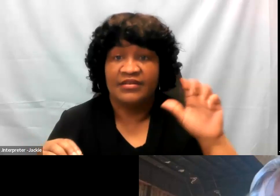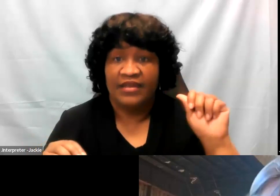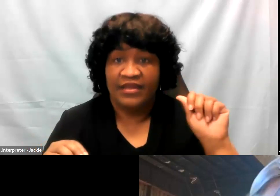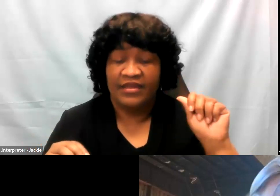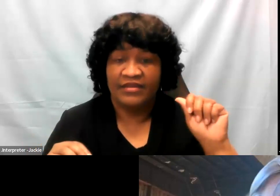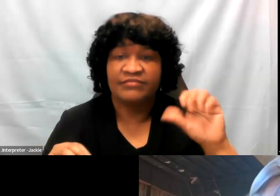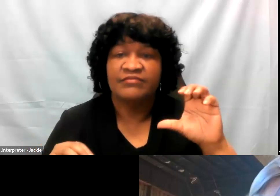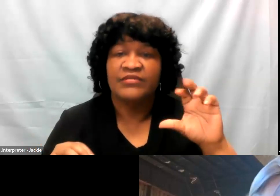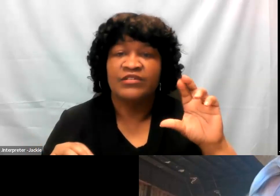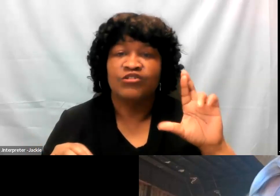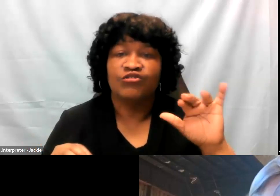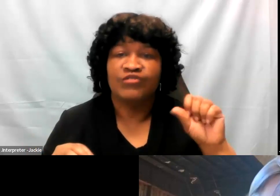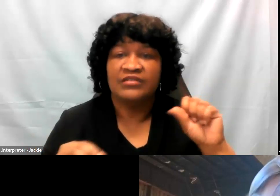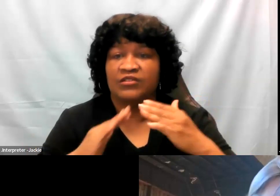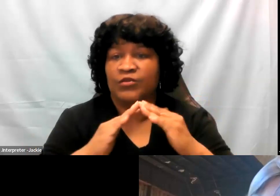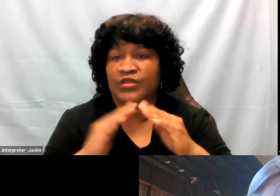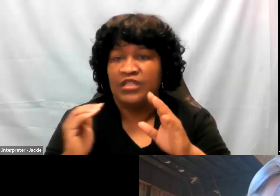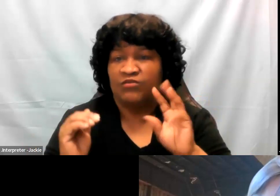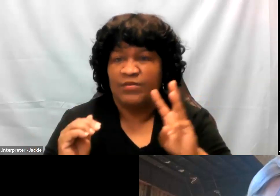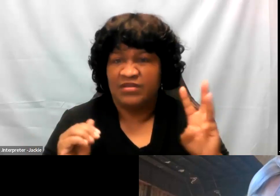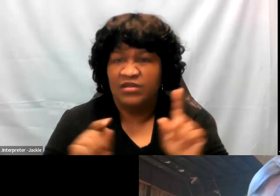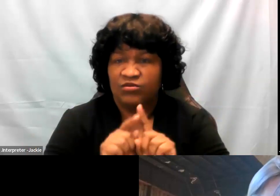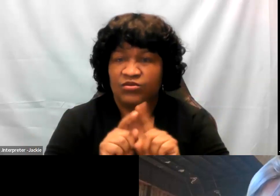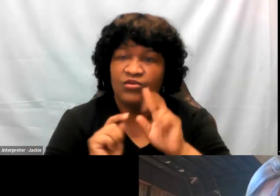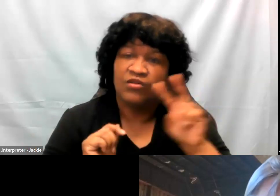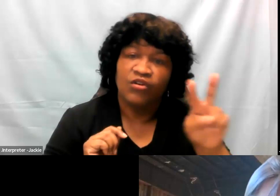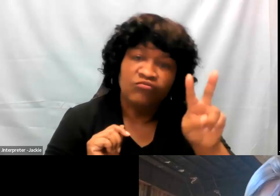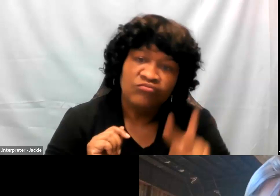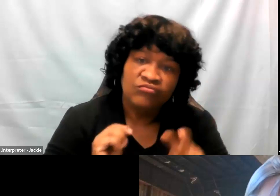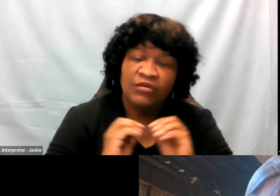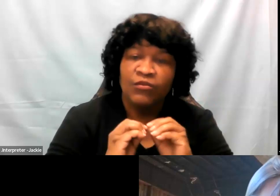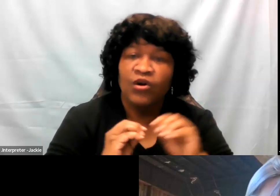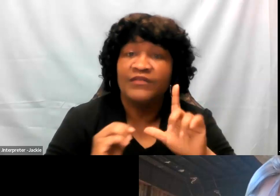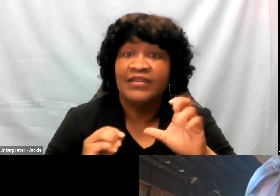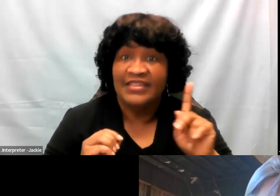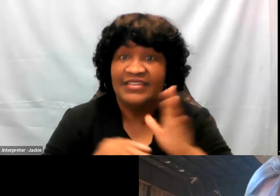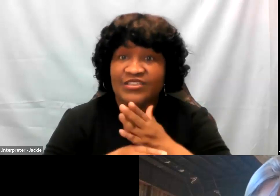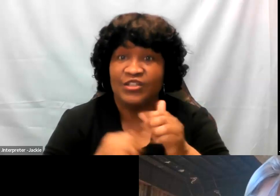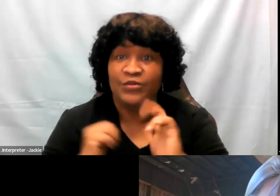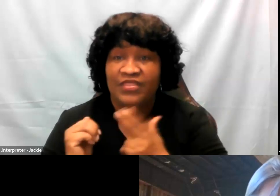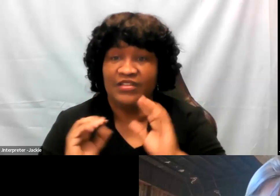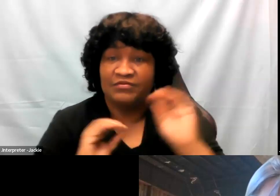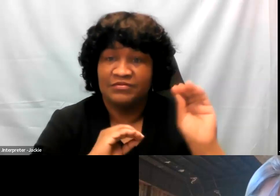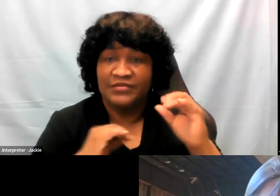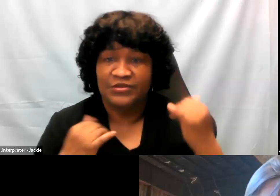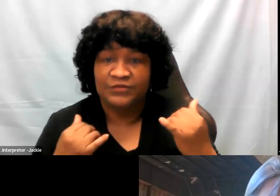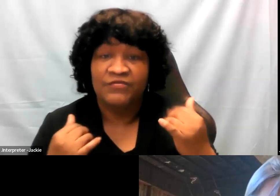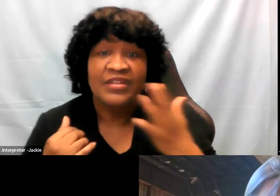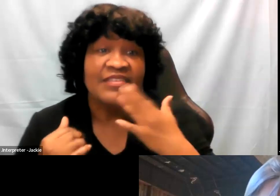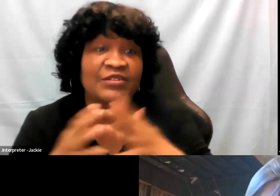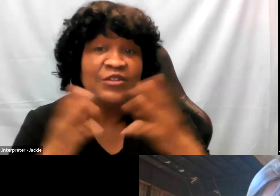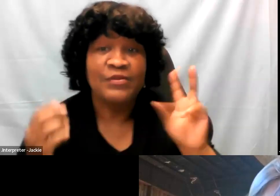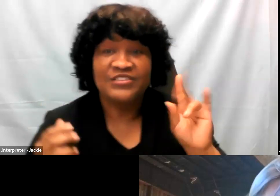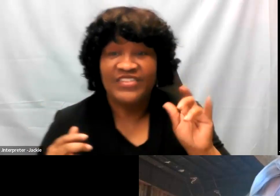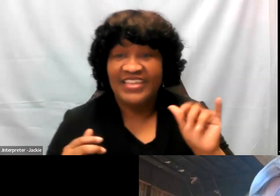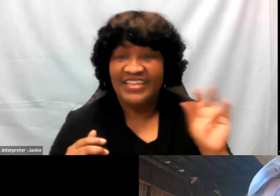committee website so that you can go back and read more closely and follow the link she shared. Vicki, thanks so much for being with